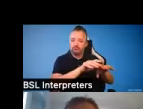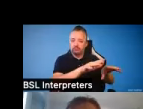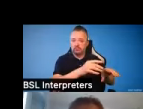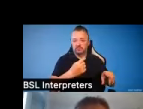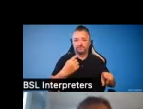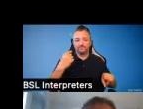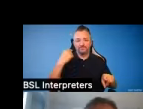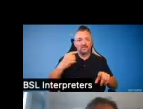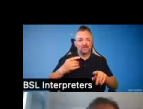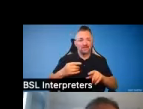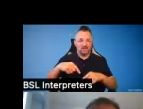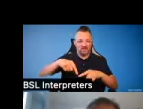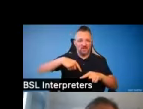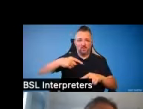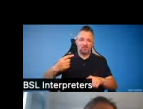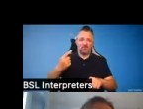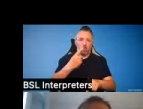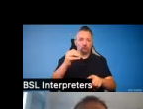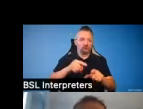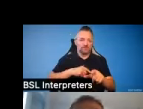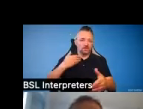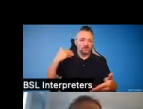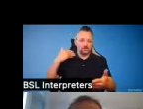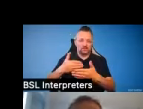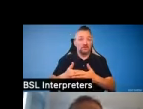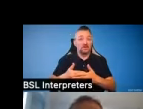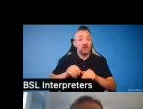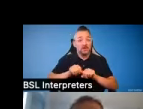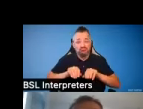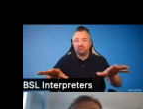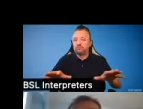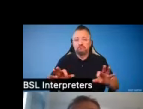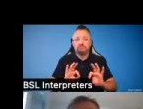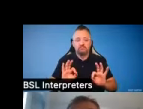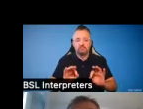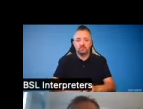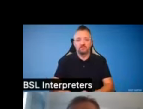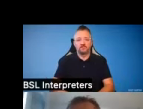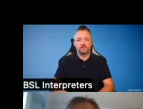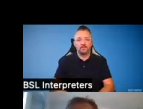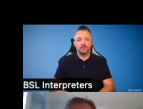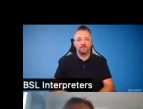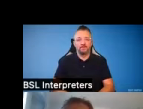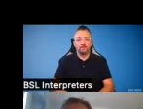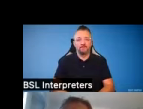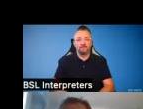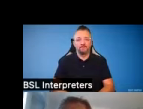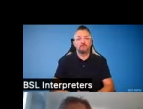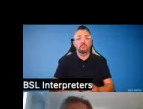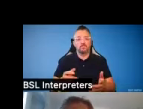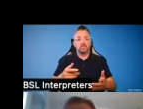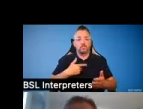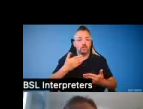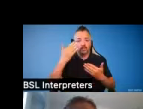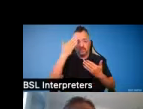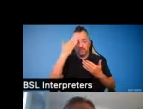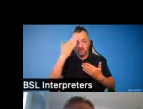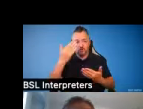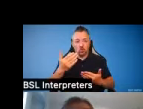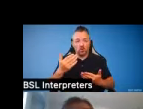century, but we've not seen masses of it. Next slide. So as a result, we didn't know all that